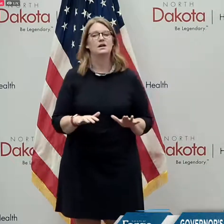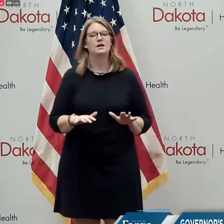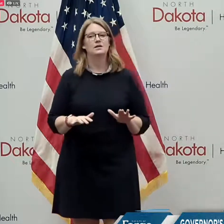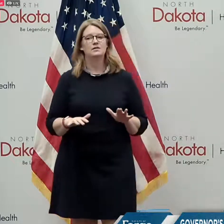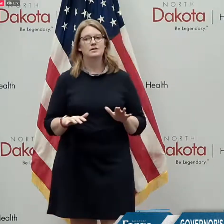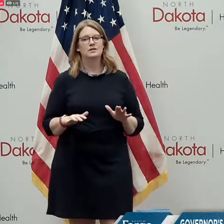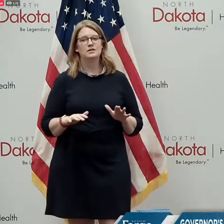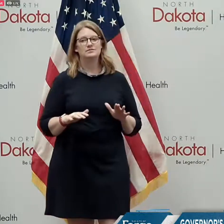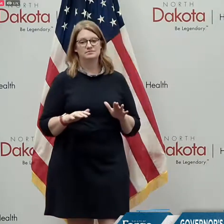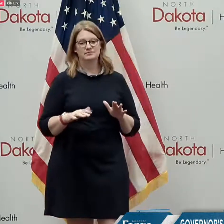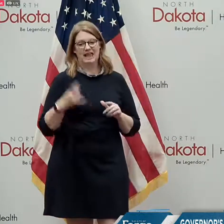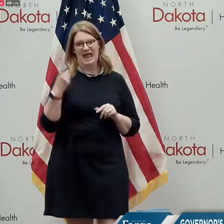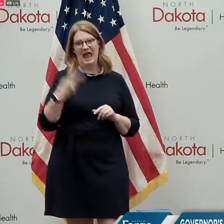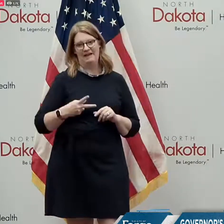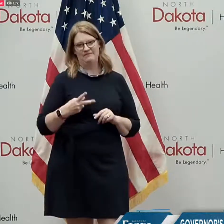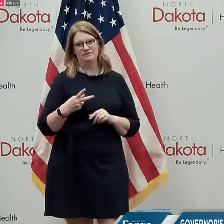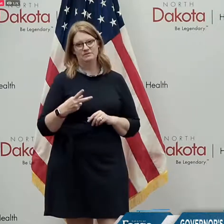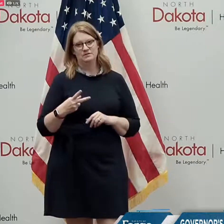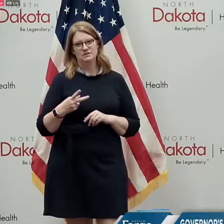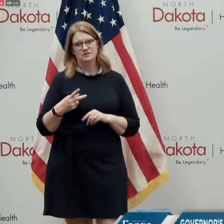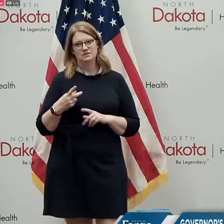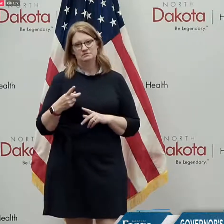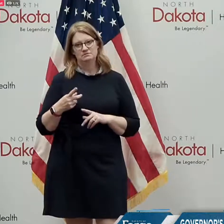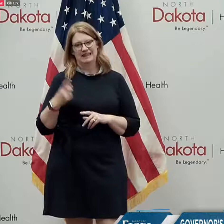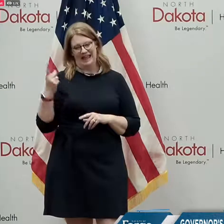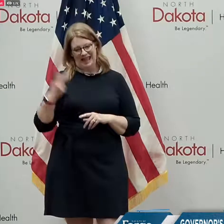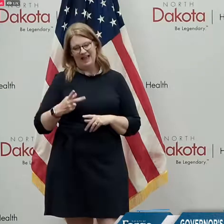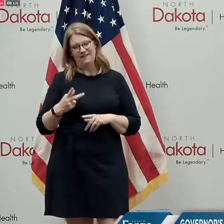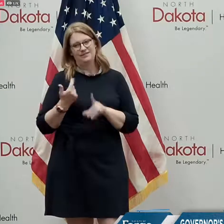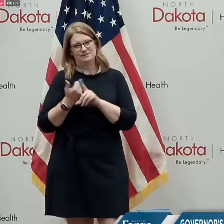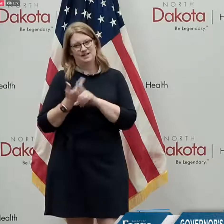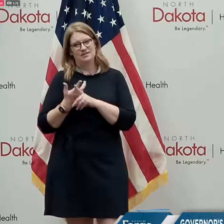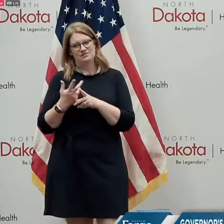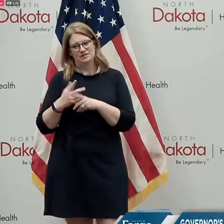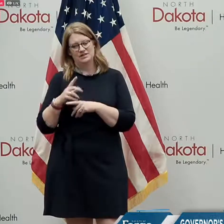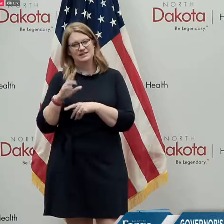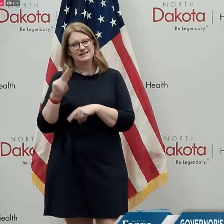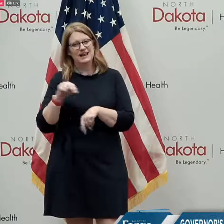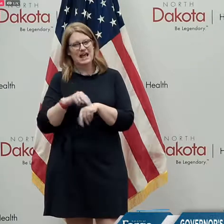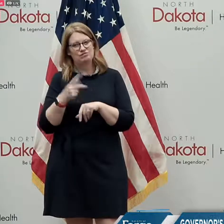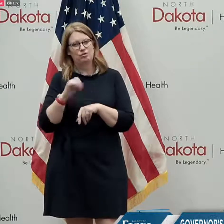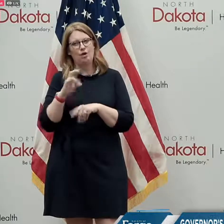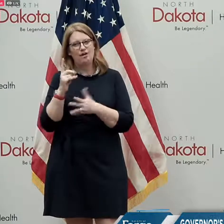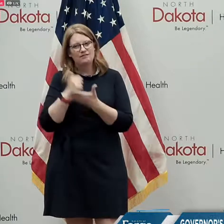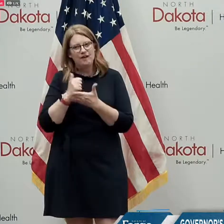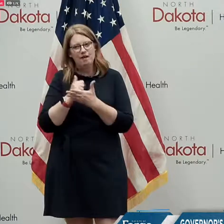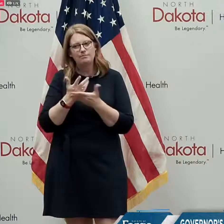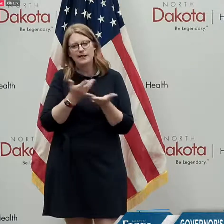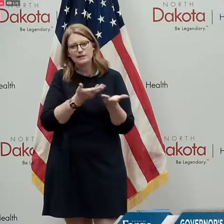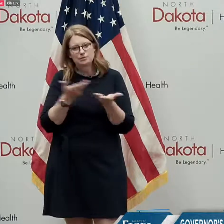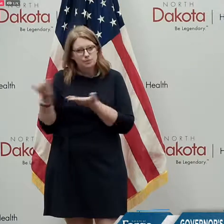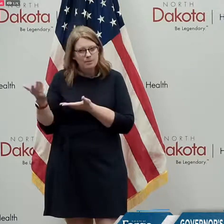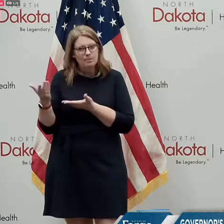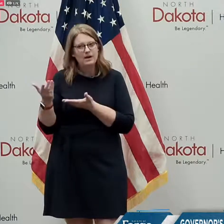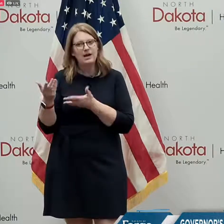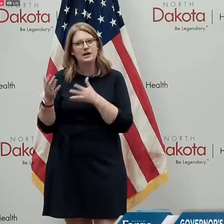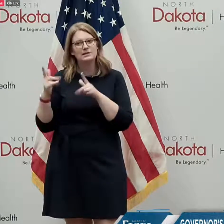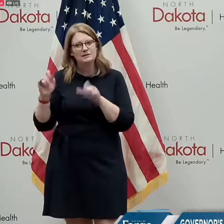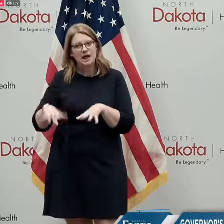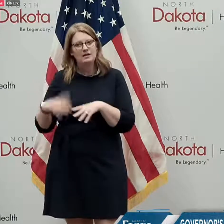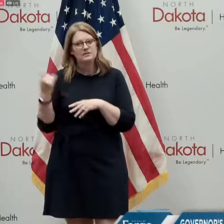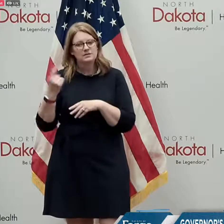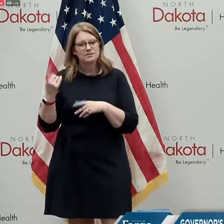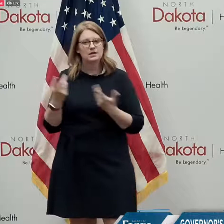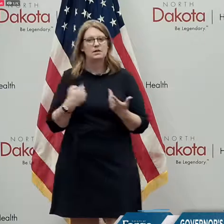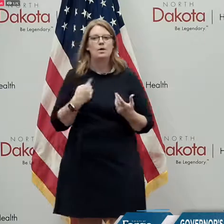that over 50% of those have been touched at one point or another by someone from the Guard. So while there's a lot of people to thank in the Guard, there's one that I